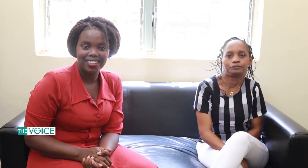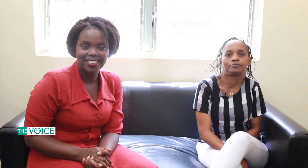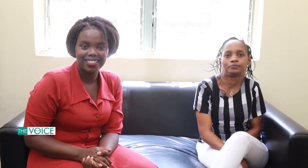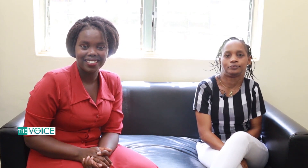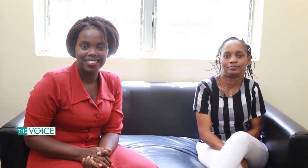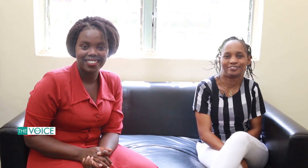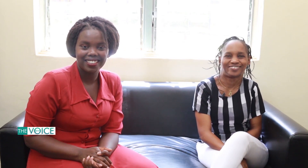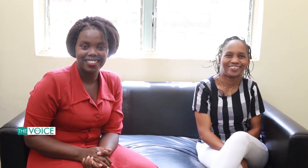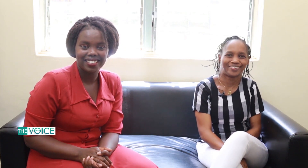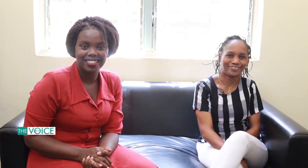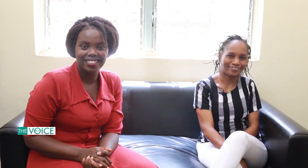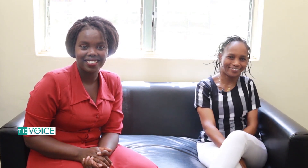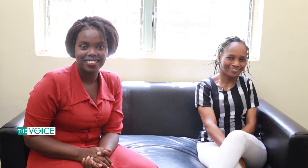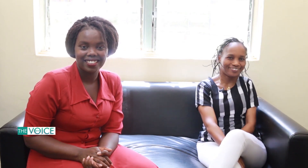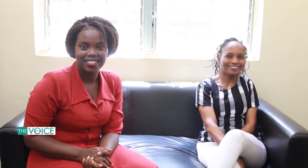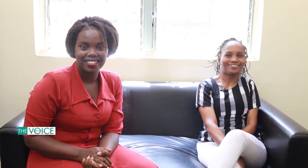then we'll be back soon.